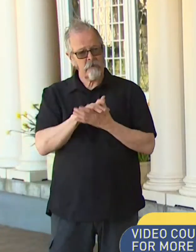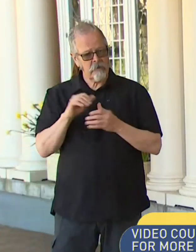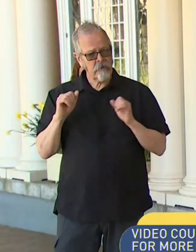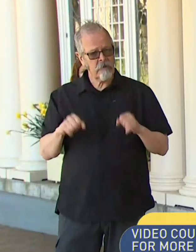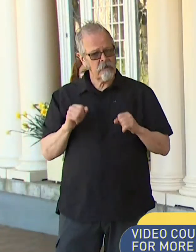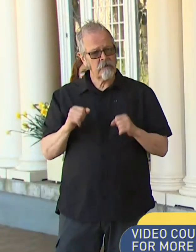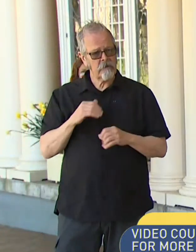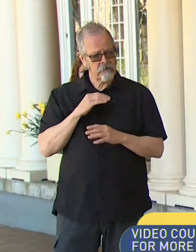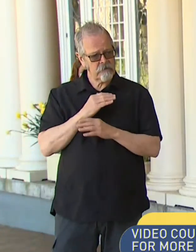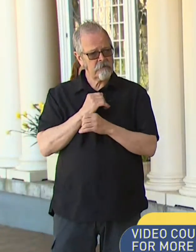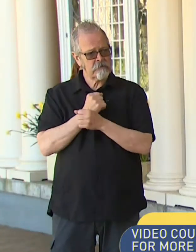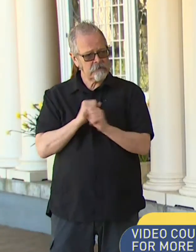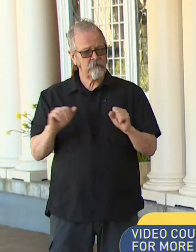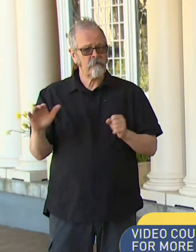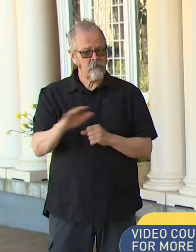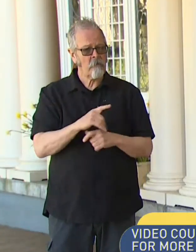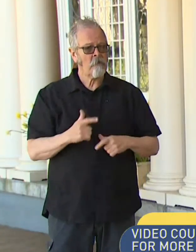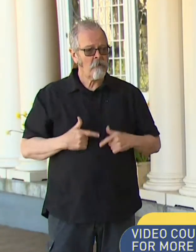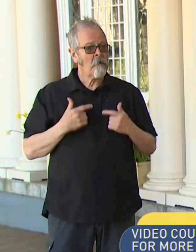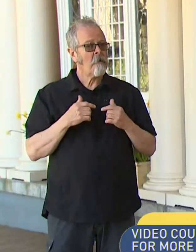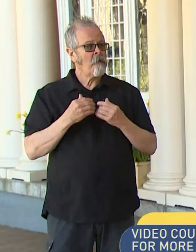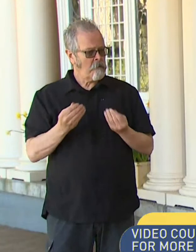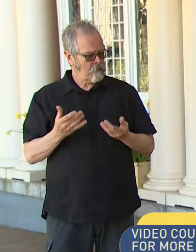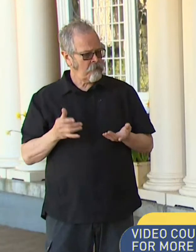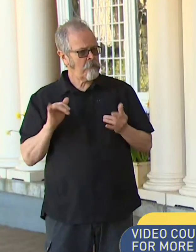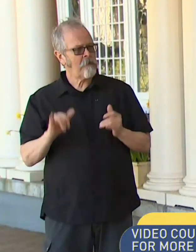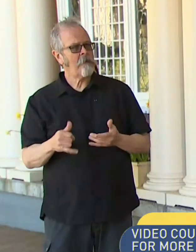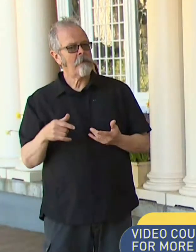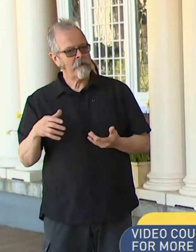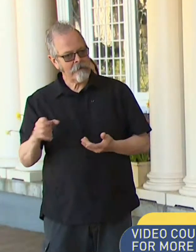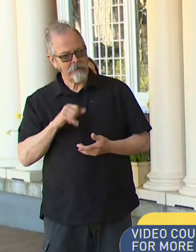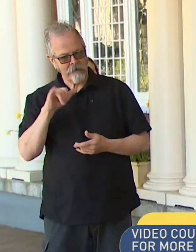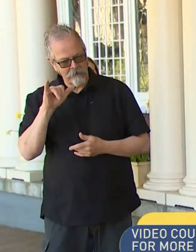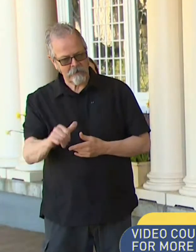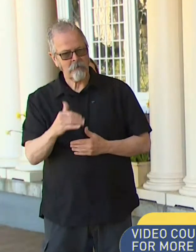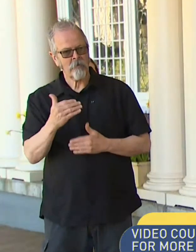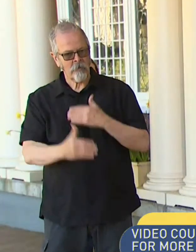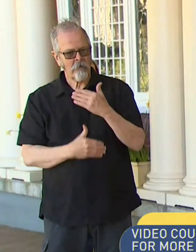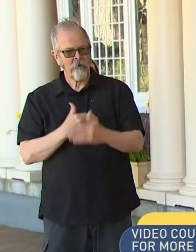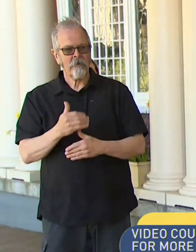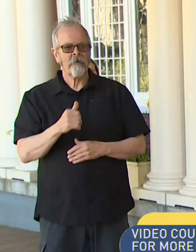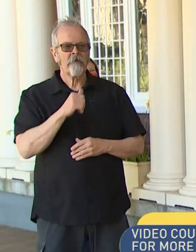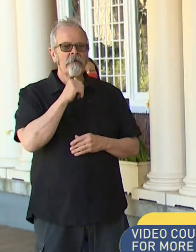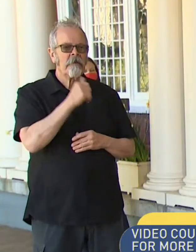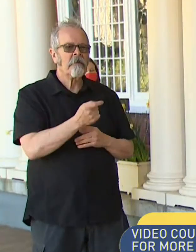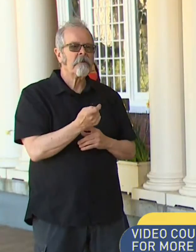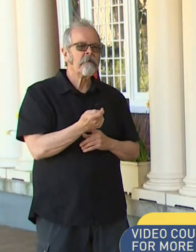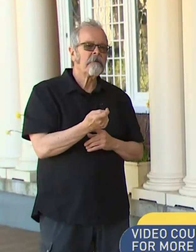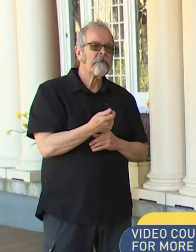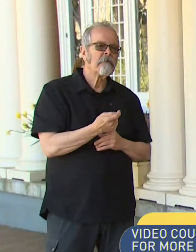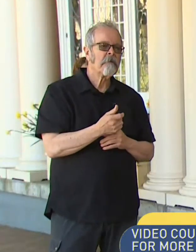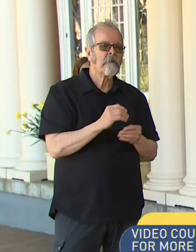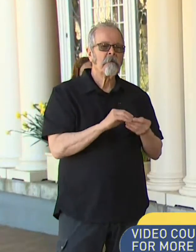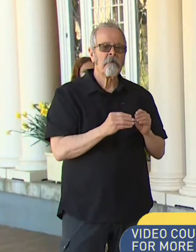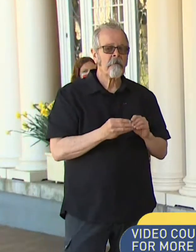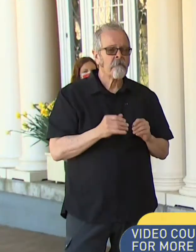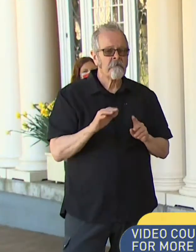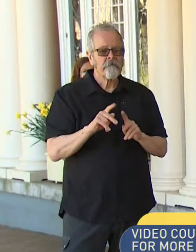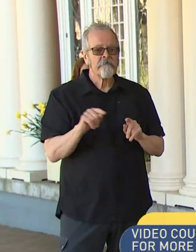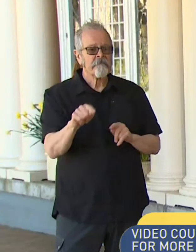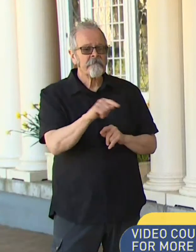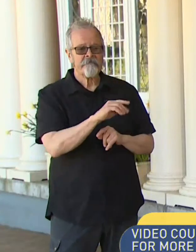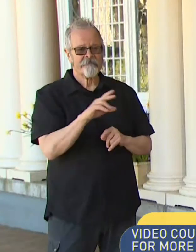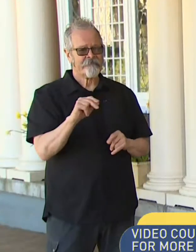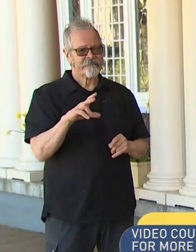potentially save their lives by taking this step. It's not an insignificant number of people that we are impacting. Yes,